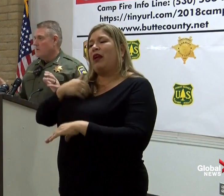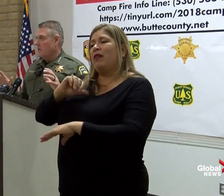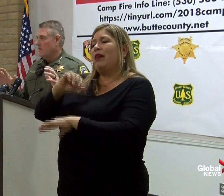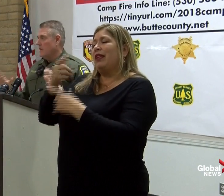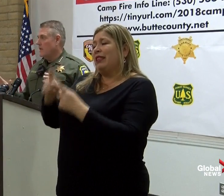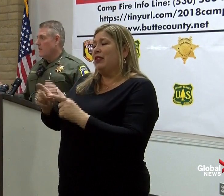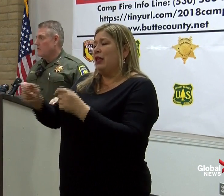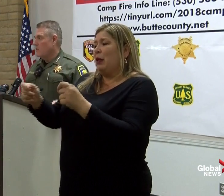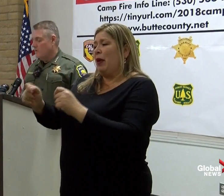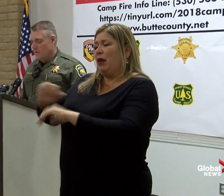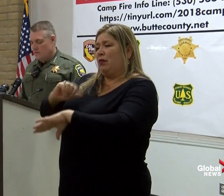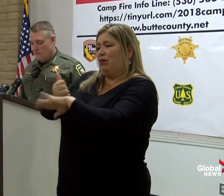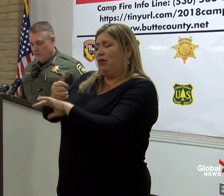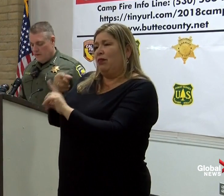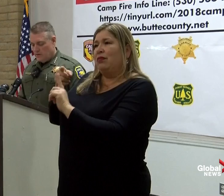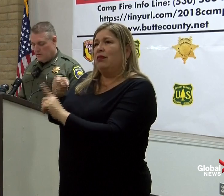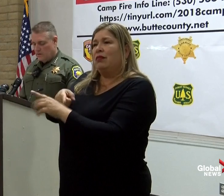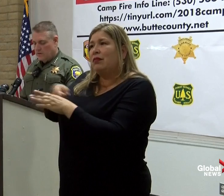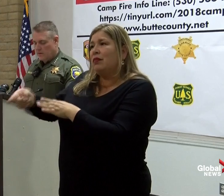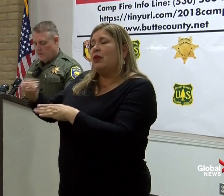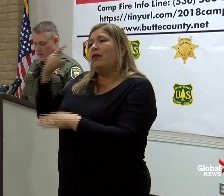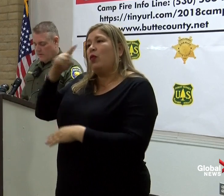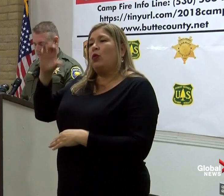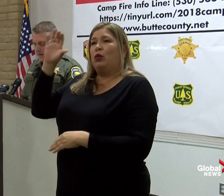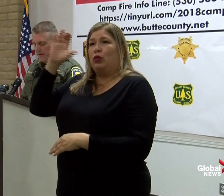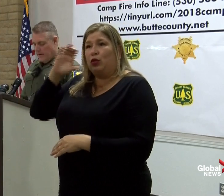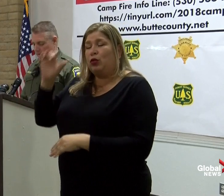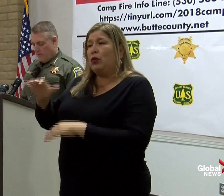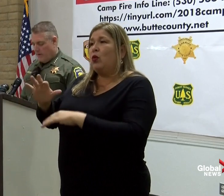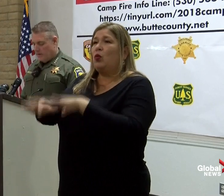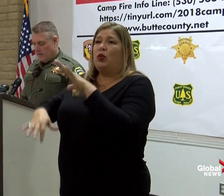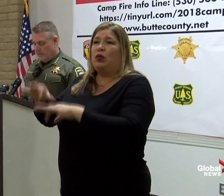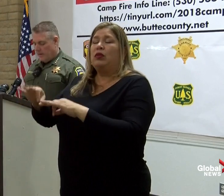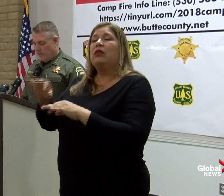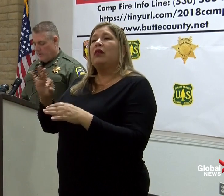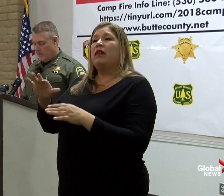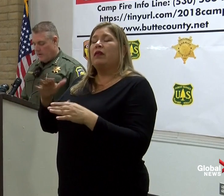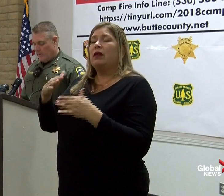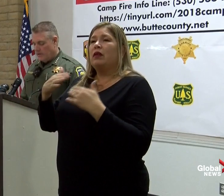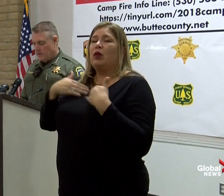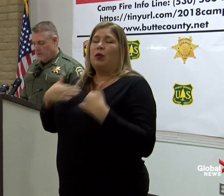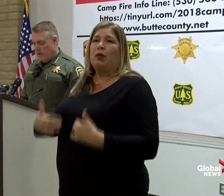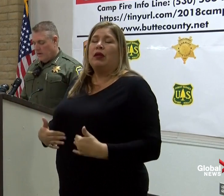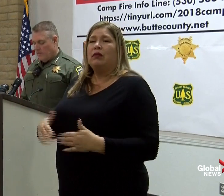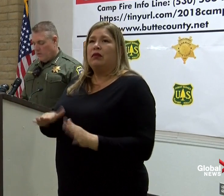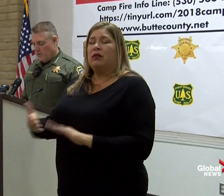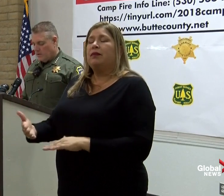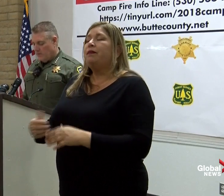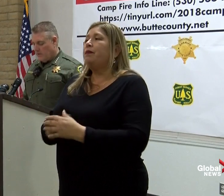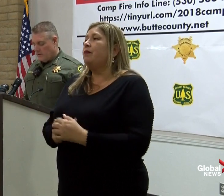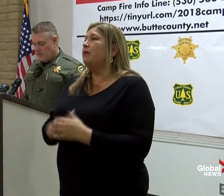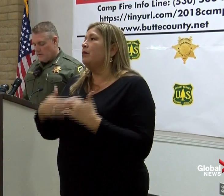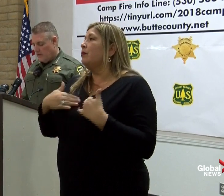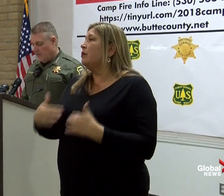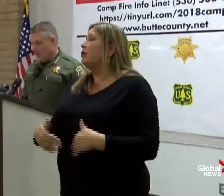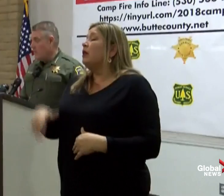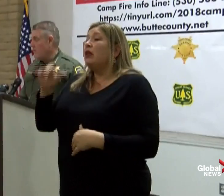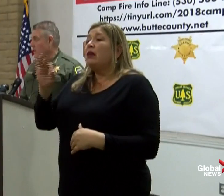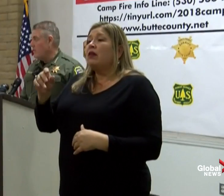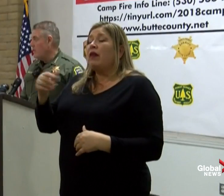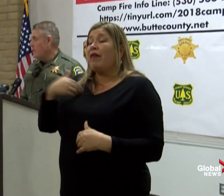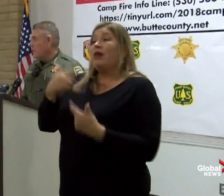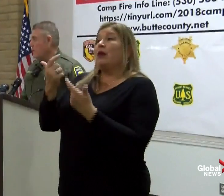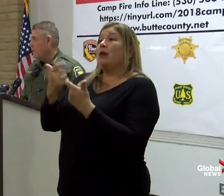post dedicated solely to the search and recovery of remains, that part of the operation. Of course, if there is a